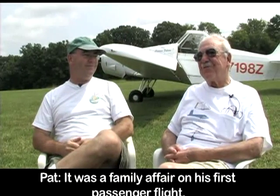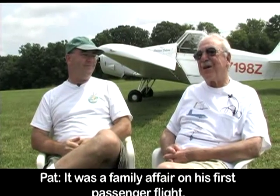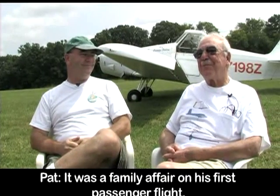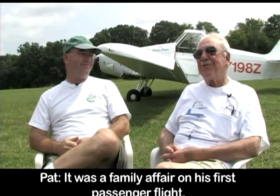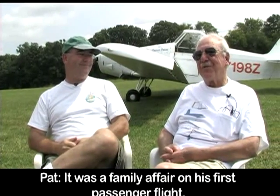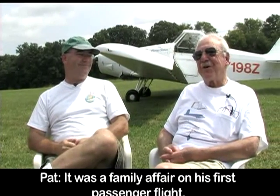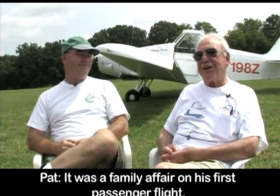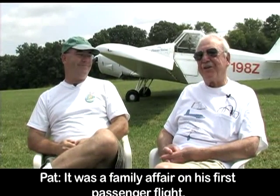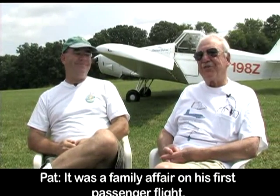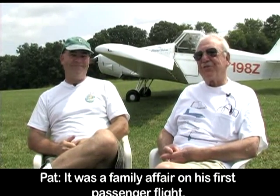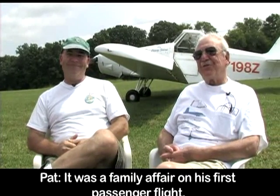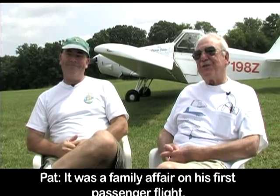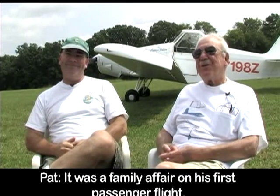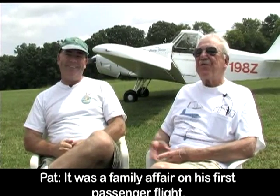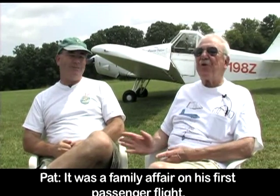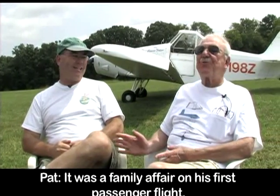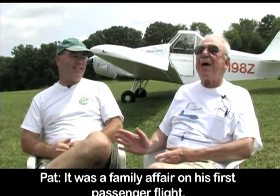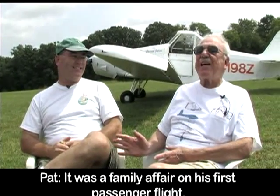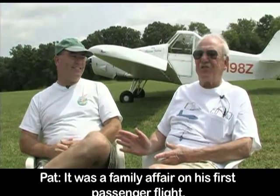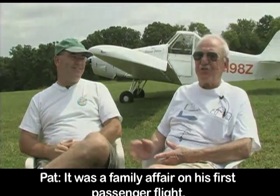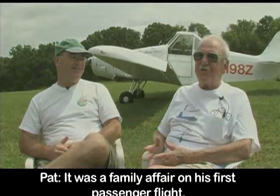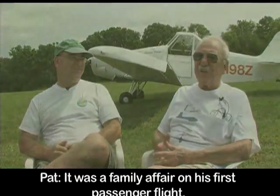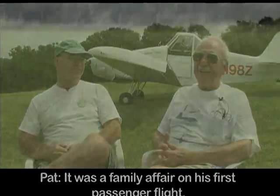family affair on his first passenger flight.